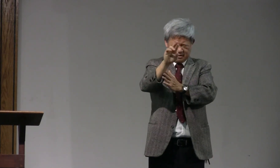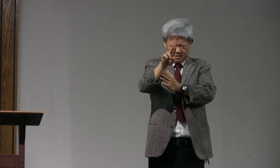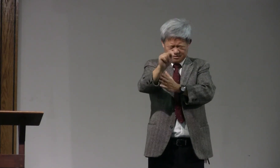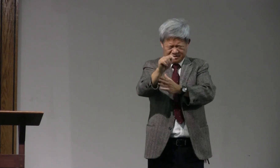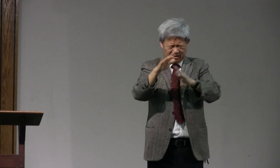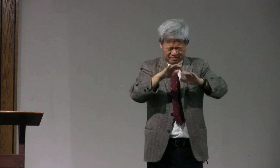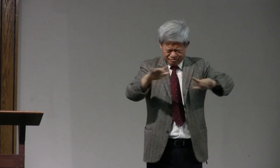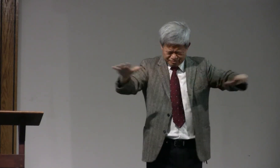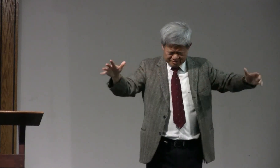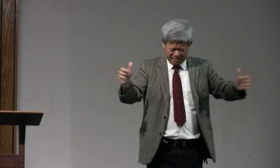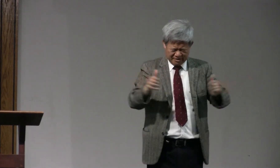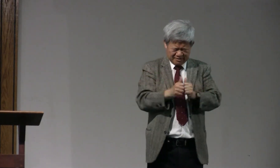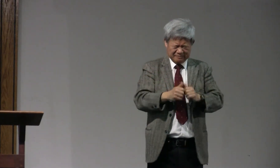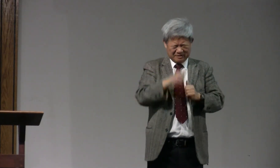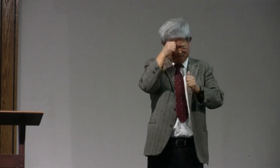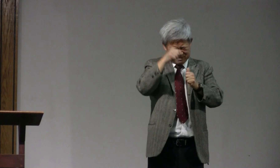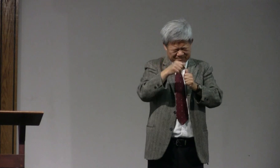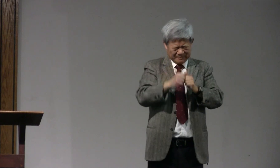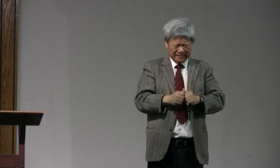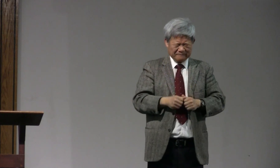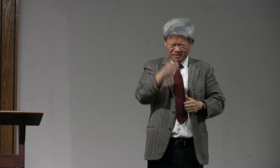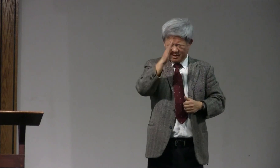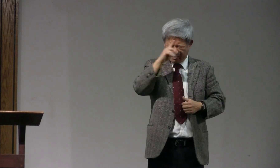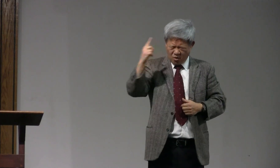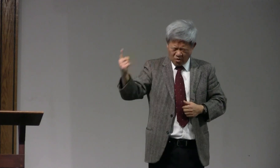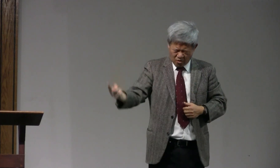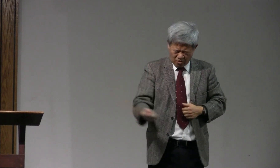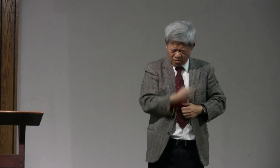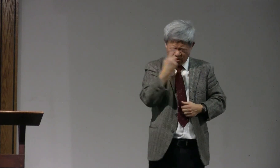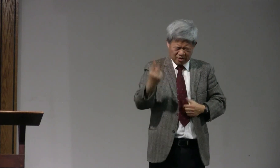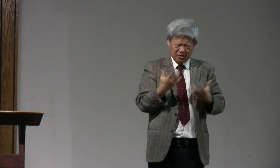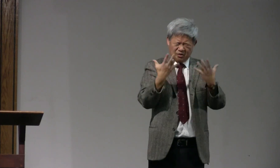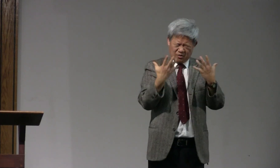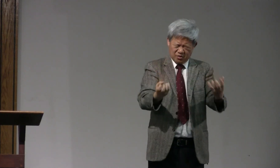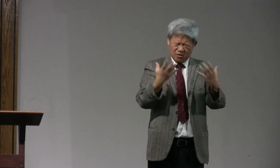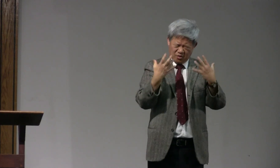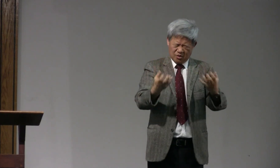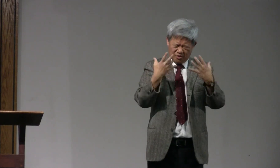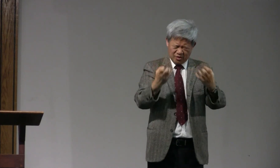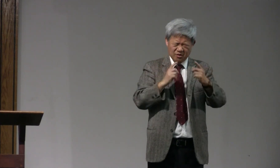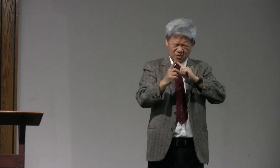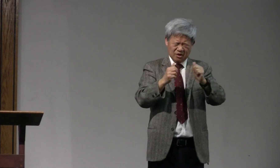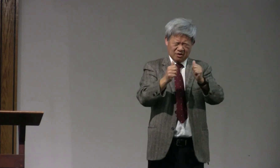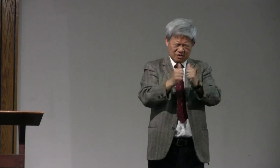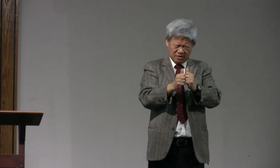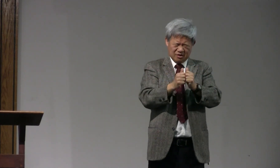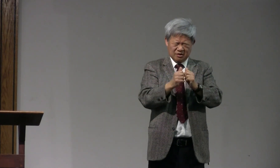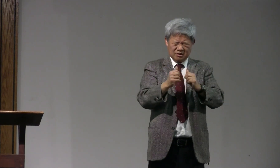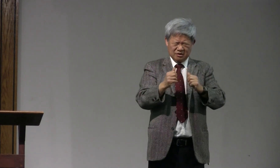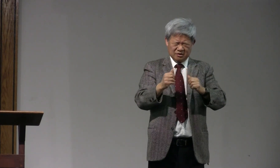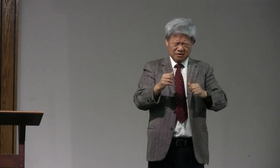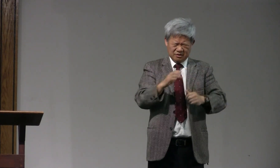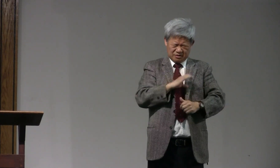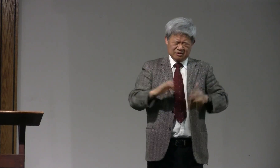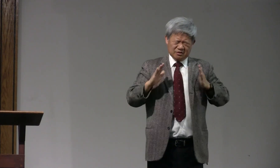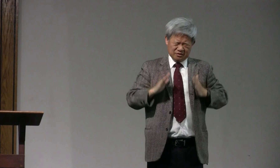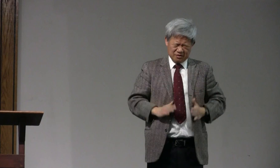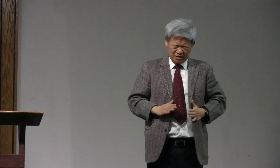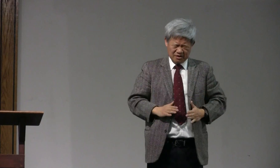and play sports with Christians. And remember, God always wants